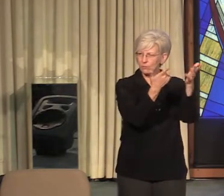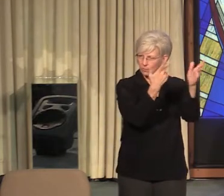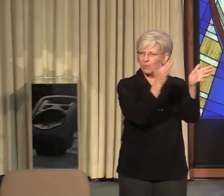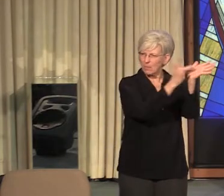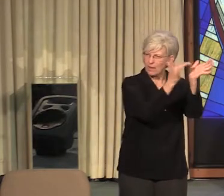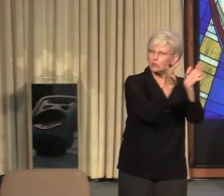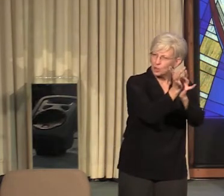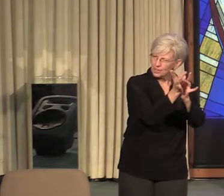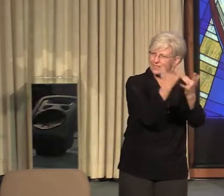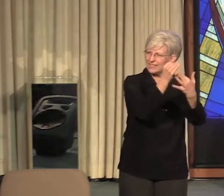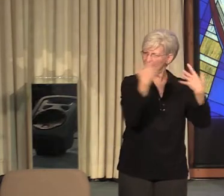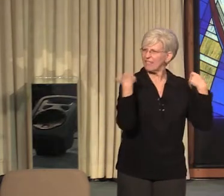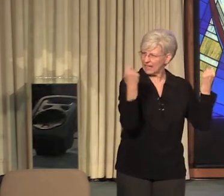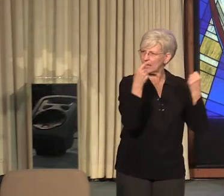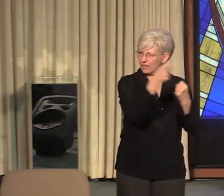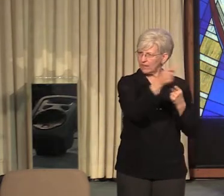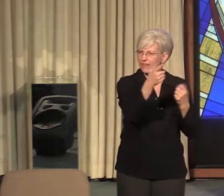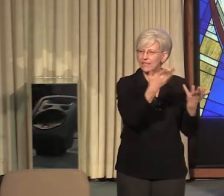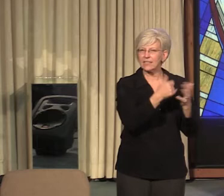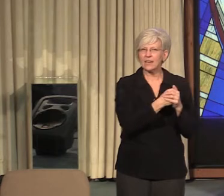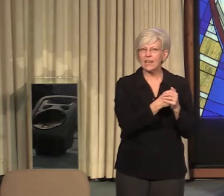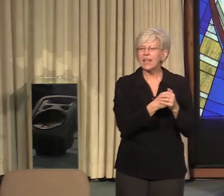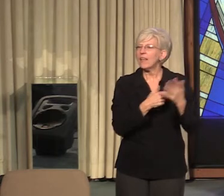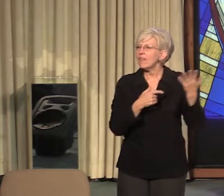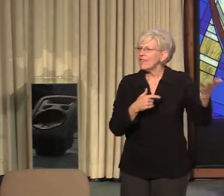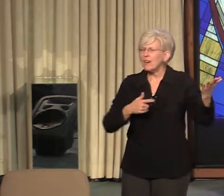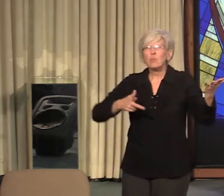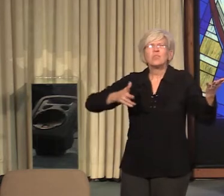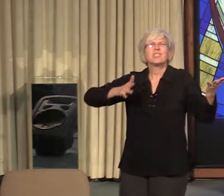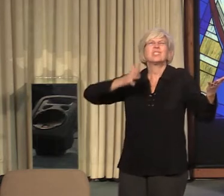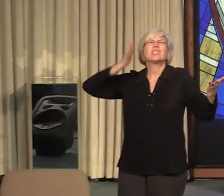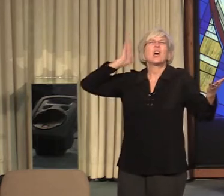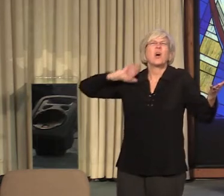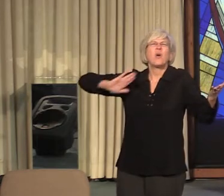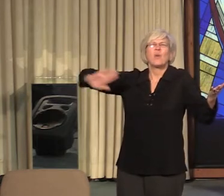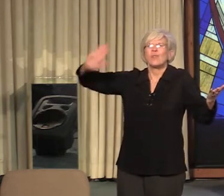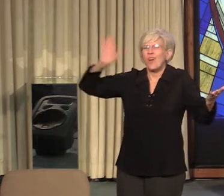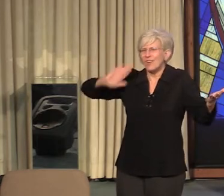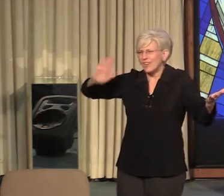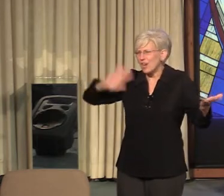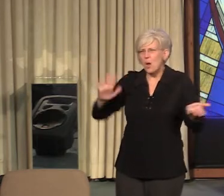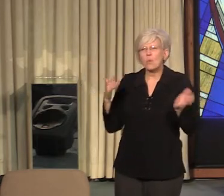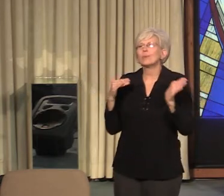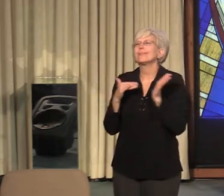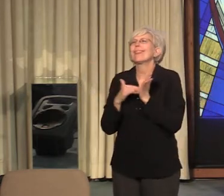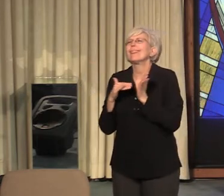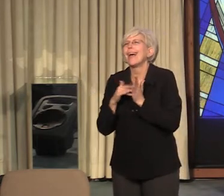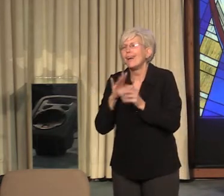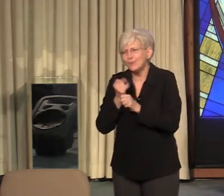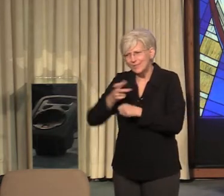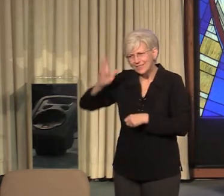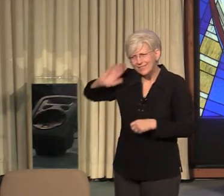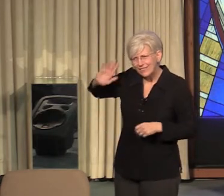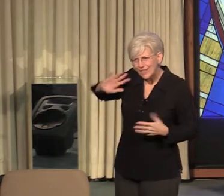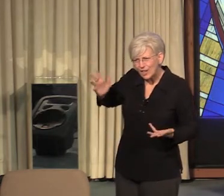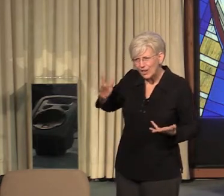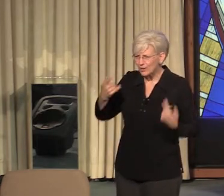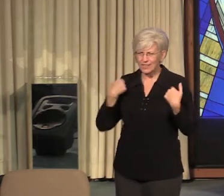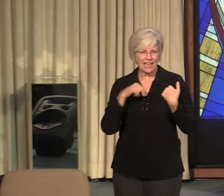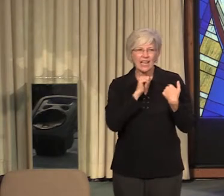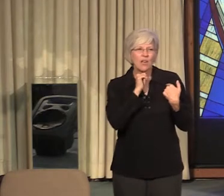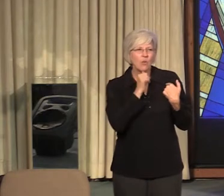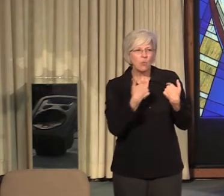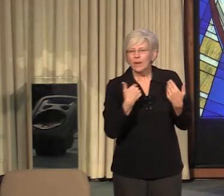did was that it was so long ago. You know, it's thousands of years, and it's, you know, we don't have